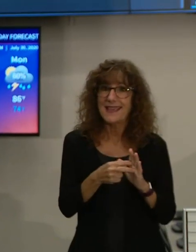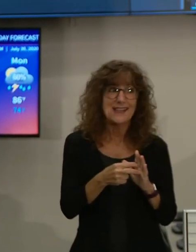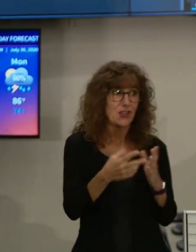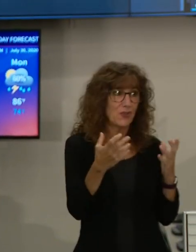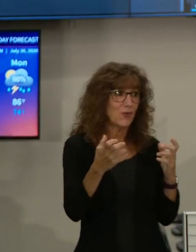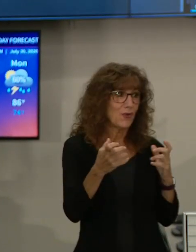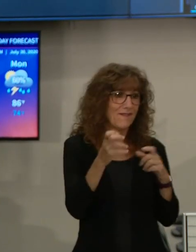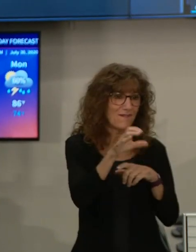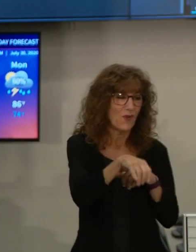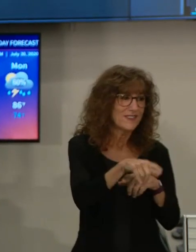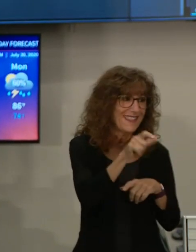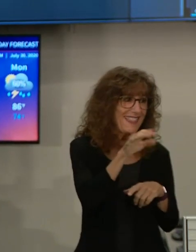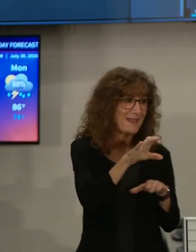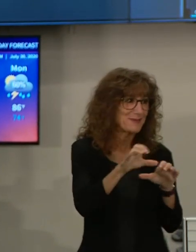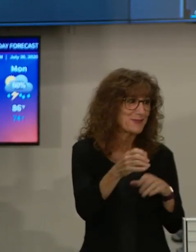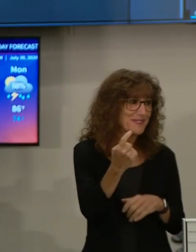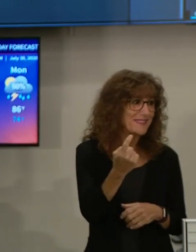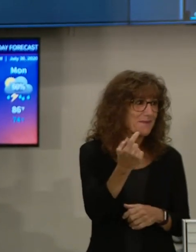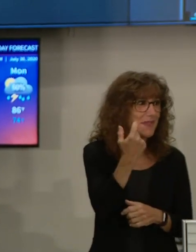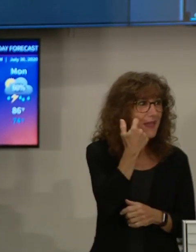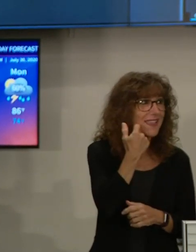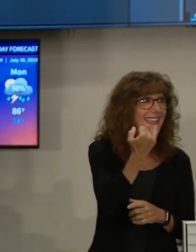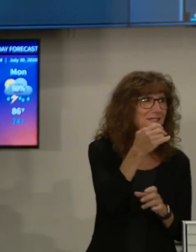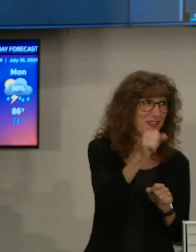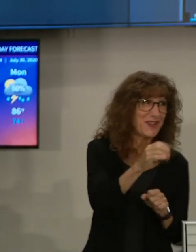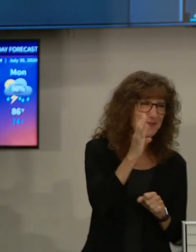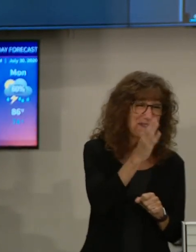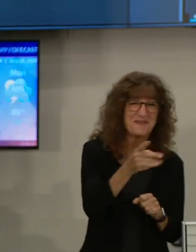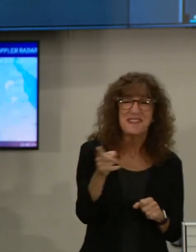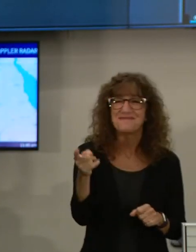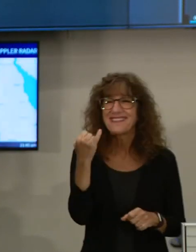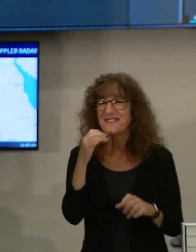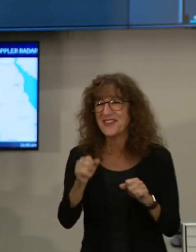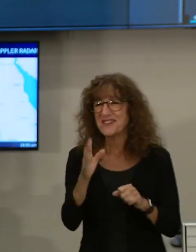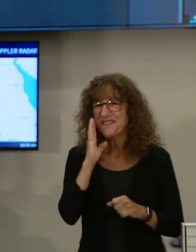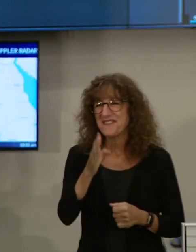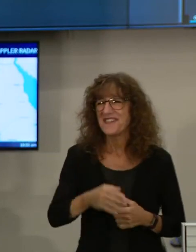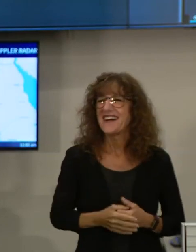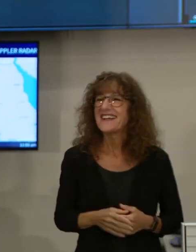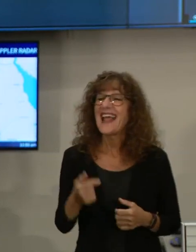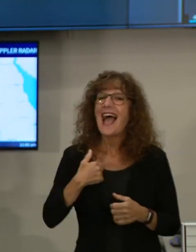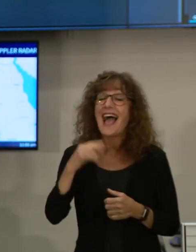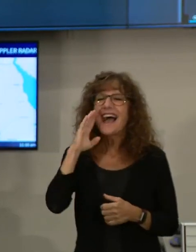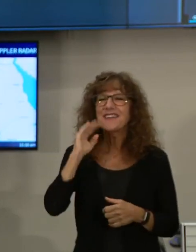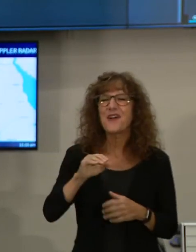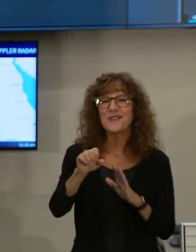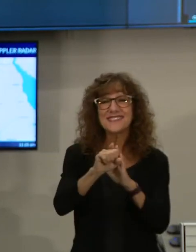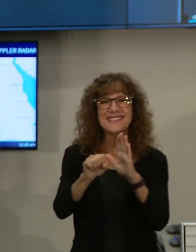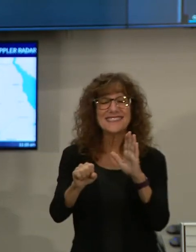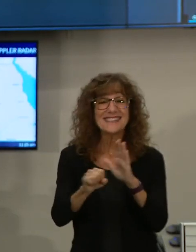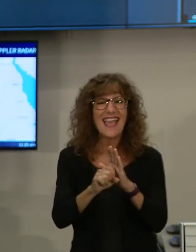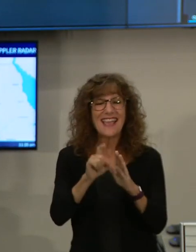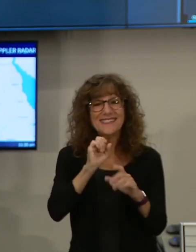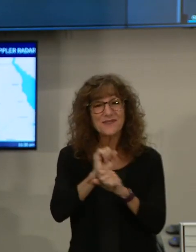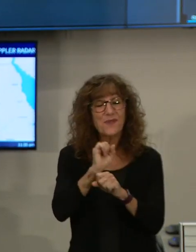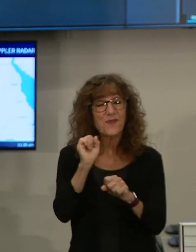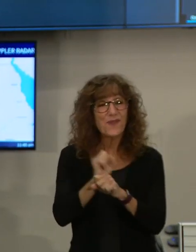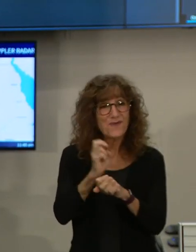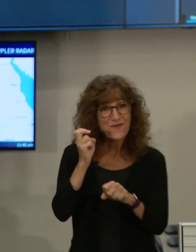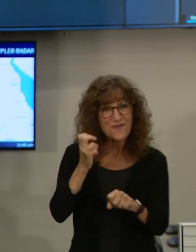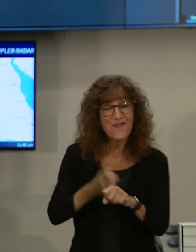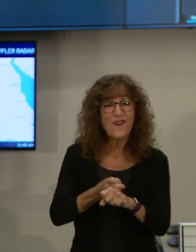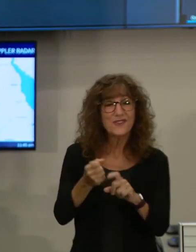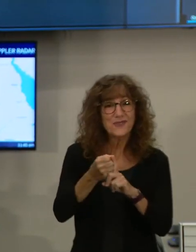insinuate you actually go into the labs. No, but yeah, if we could, we would. I do know that the state is working diligently